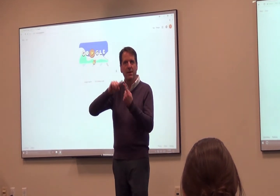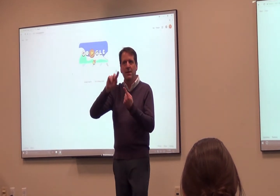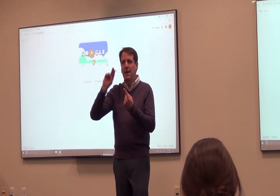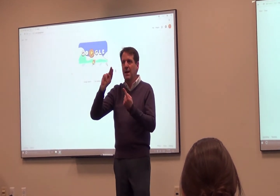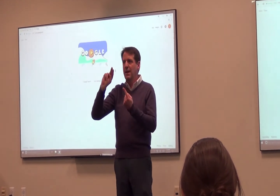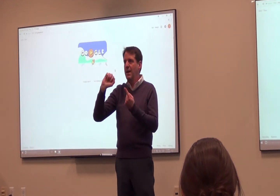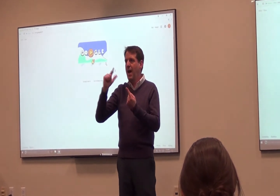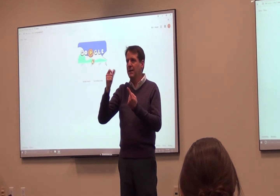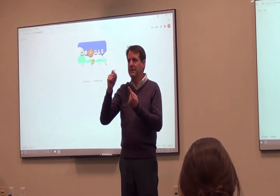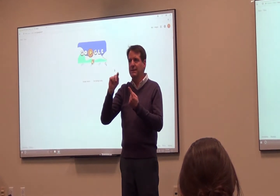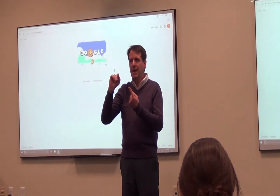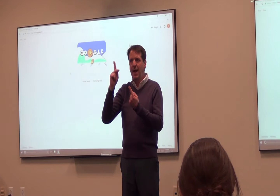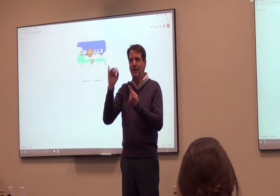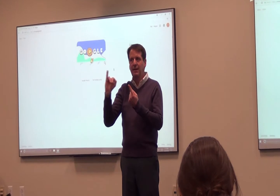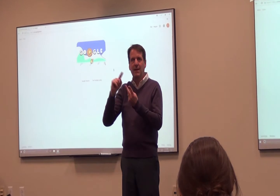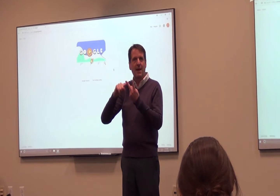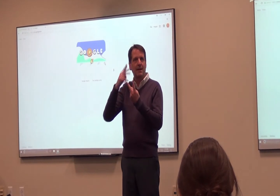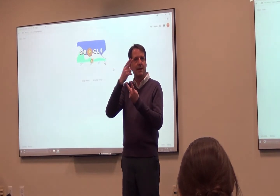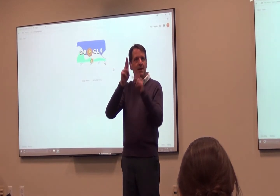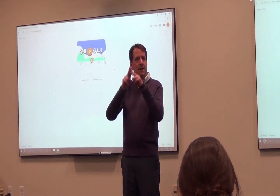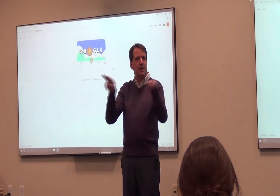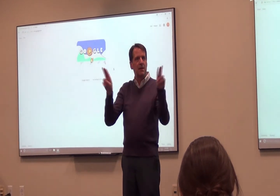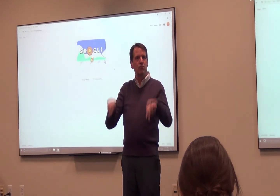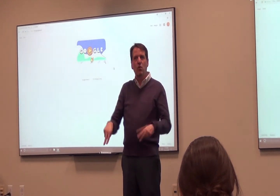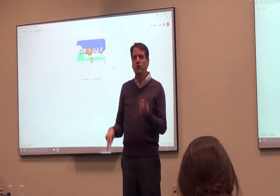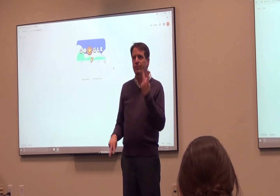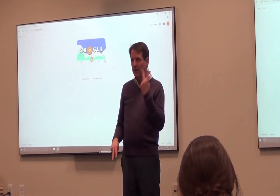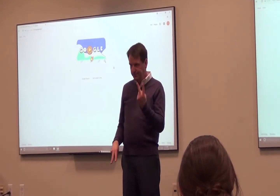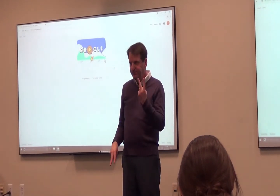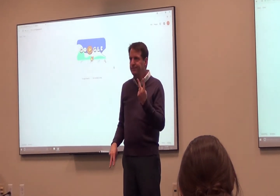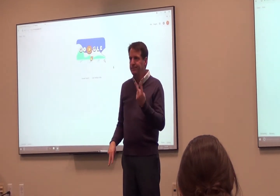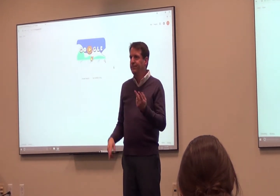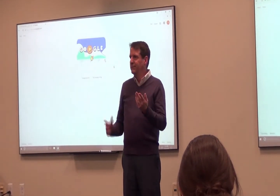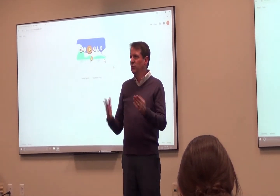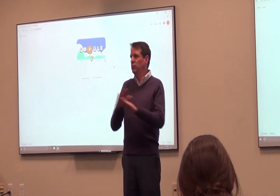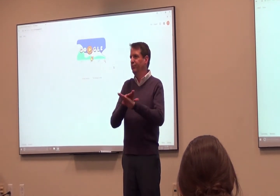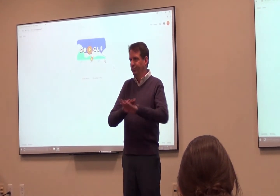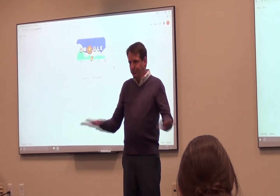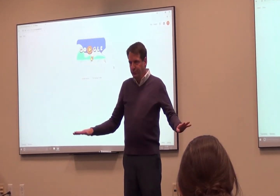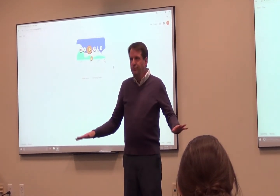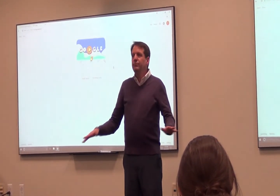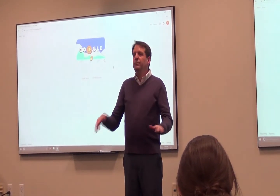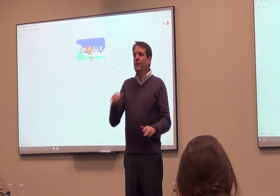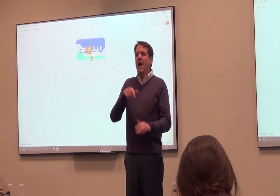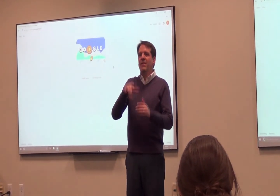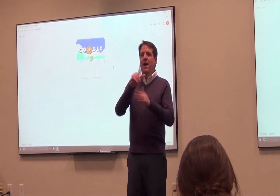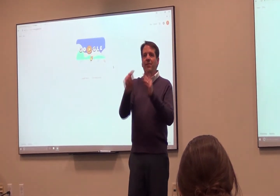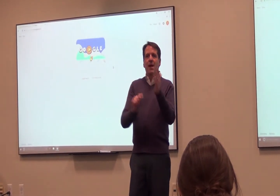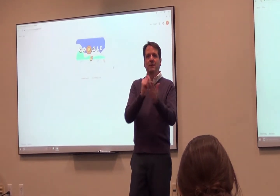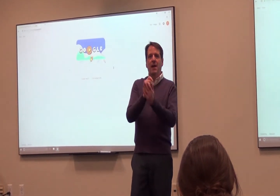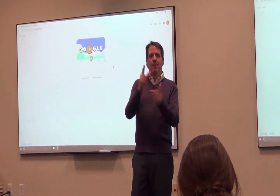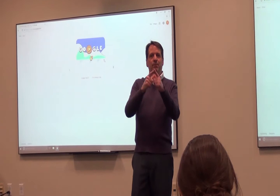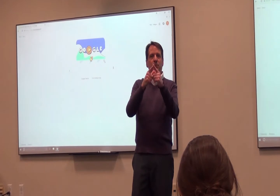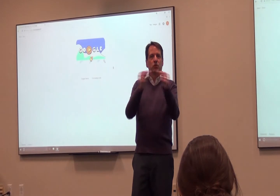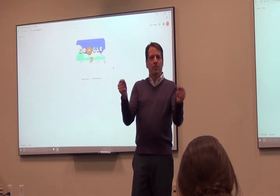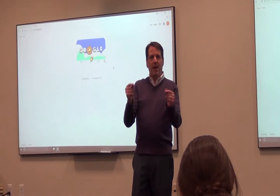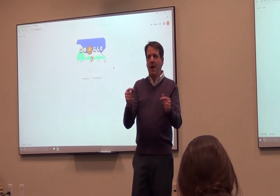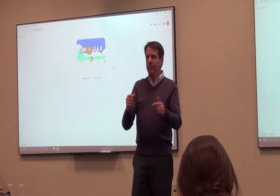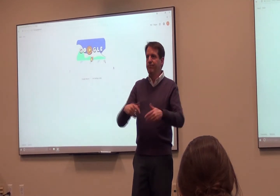2 atomic bombs on Nagasaki and Hiroshima. And that was, the time that pretty